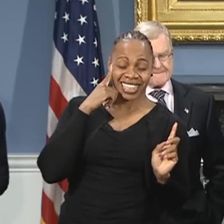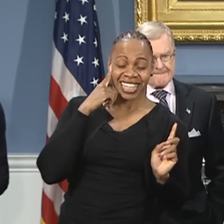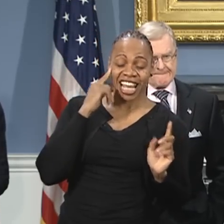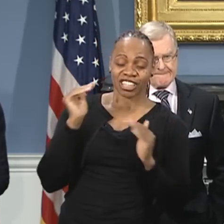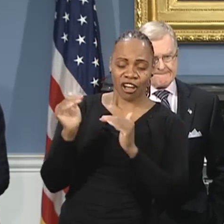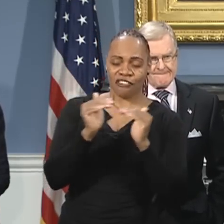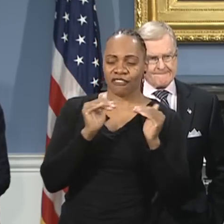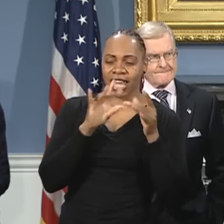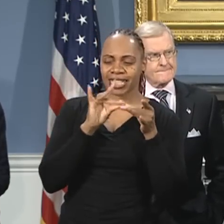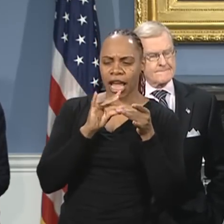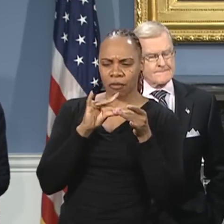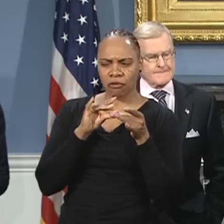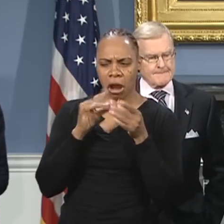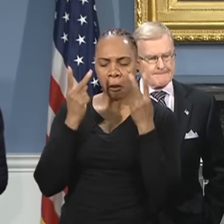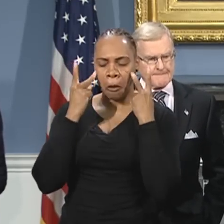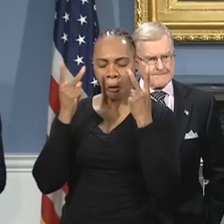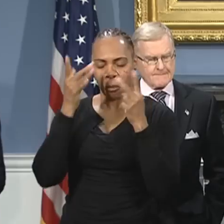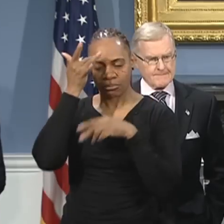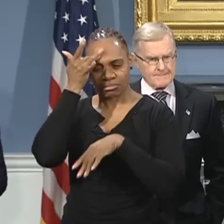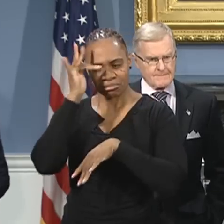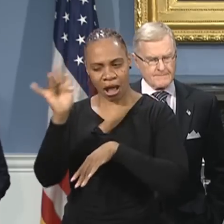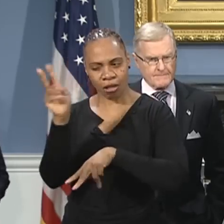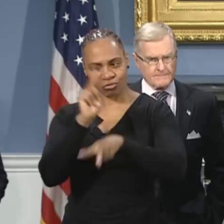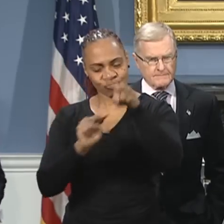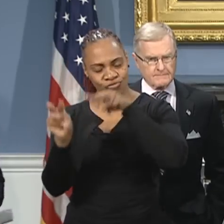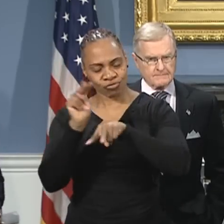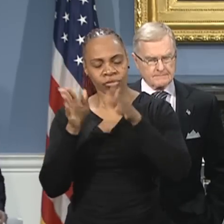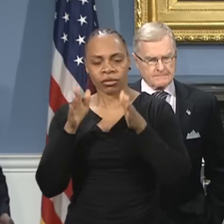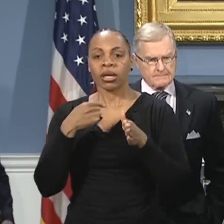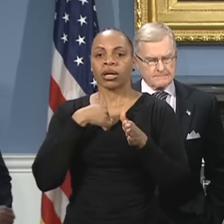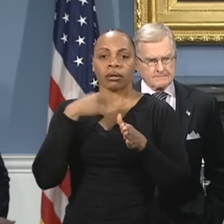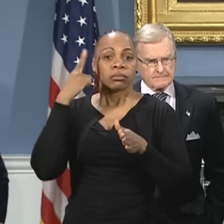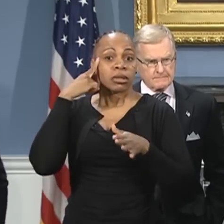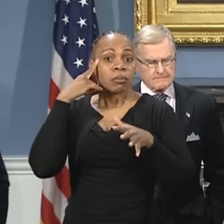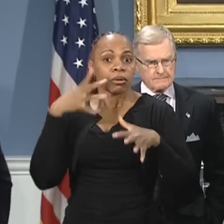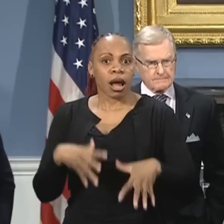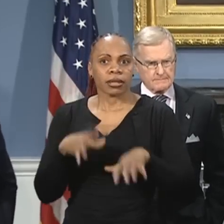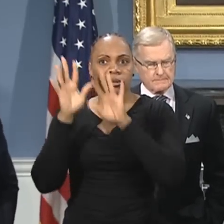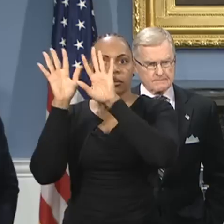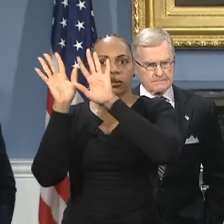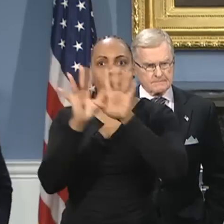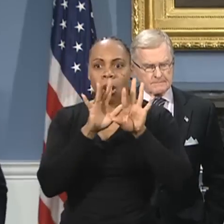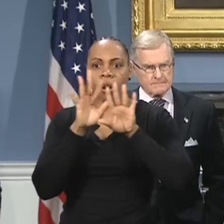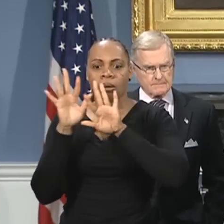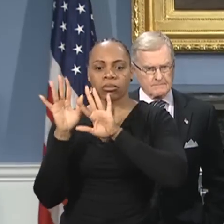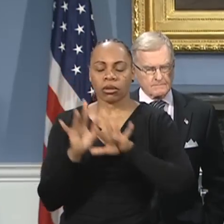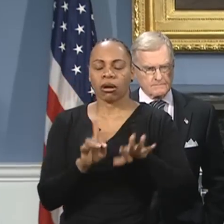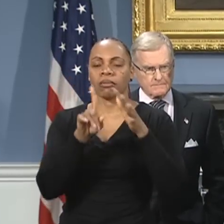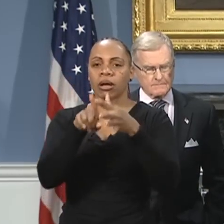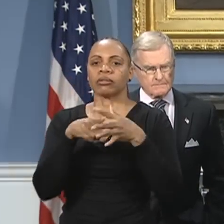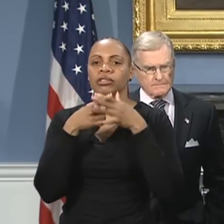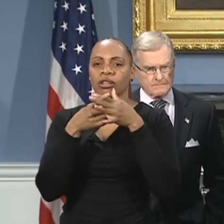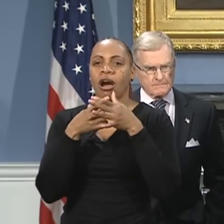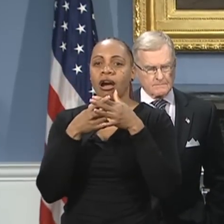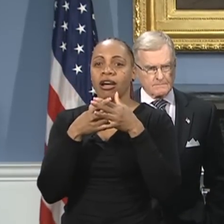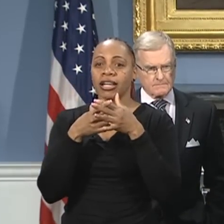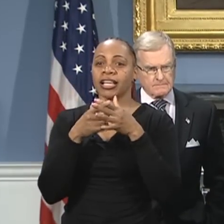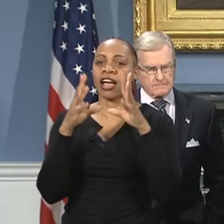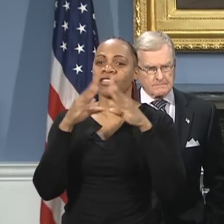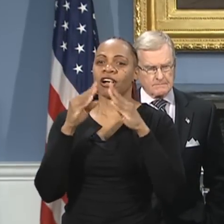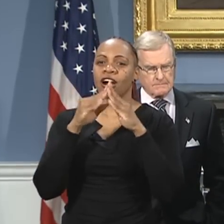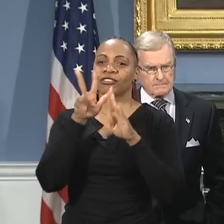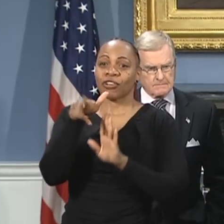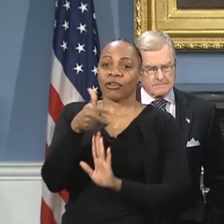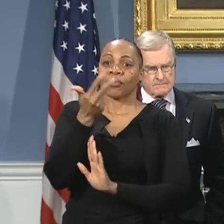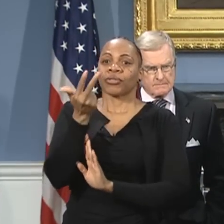of the human condition. I am surprised by the number of storms. I am surprised I'm starting a press conference telling you about the 3 storms we'll have